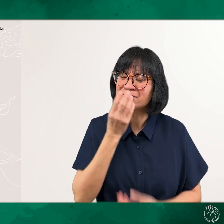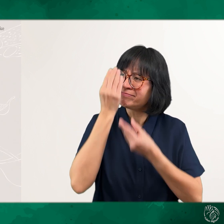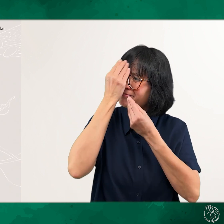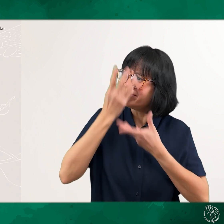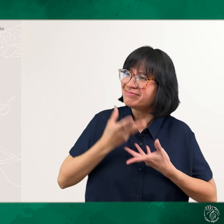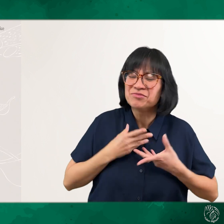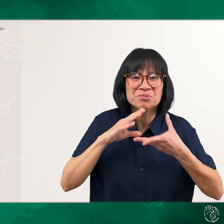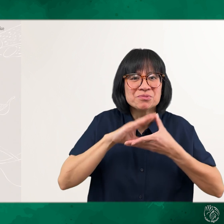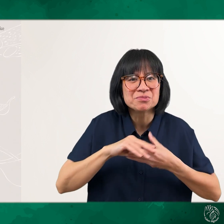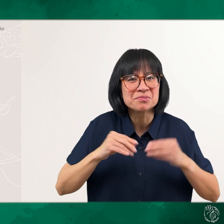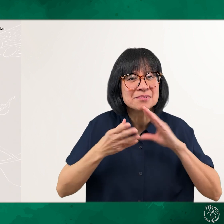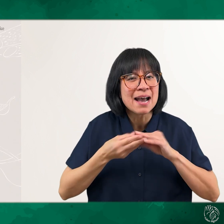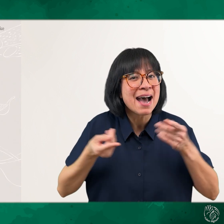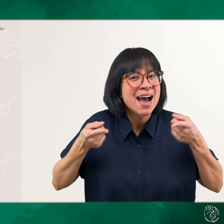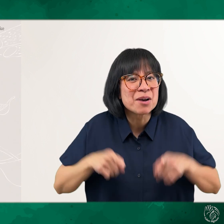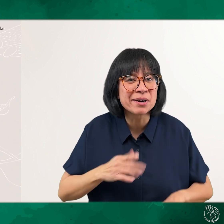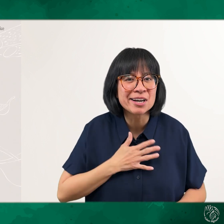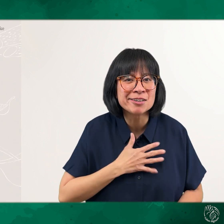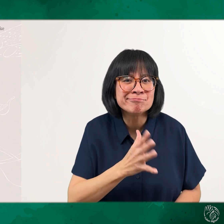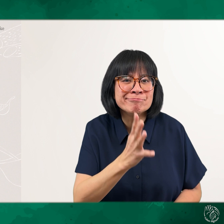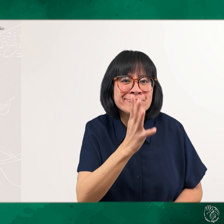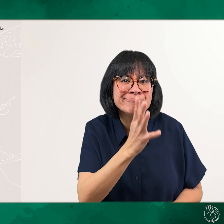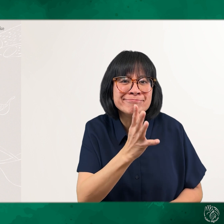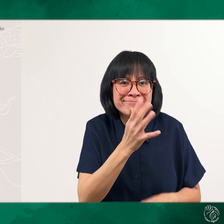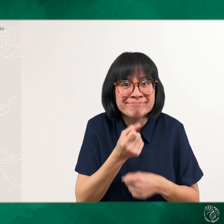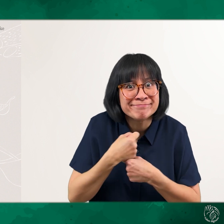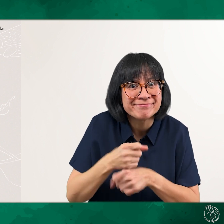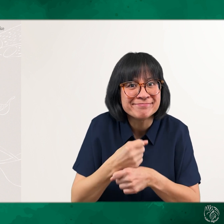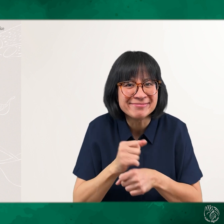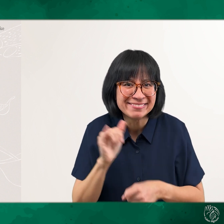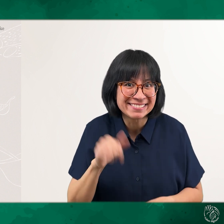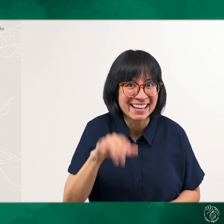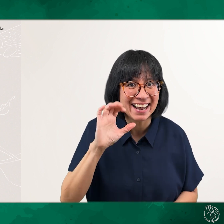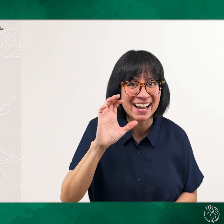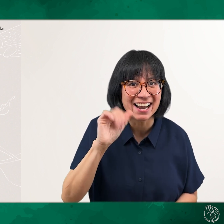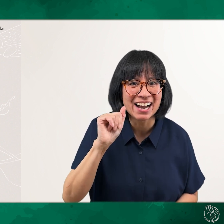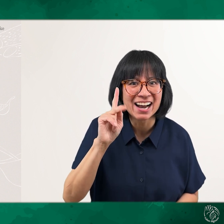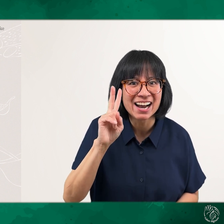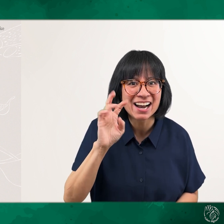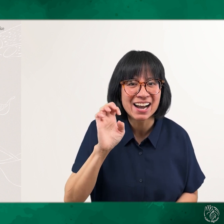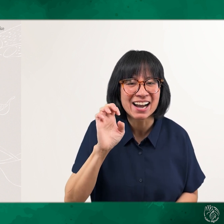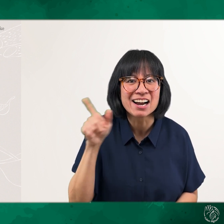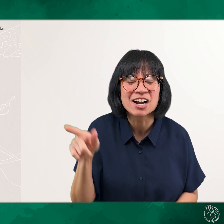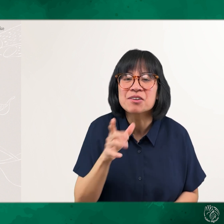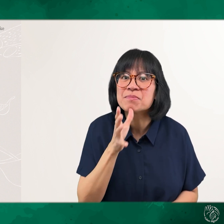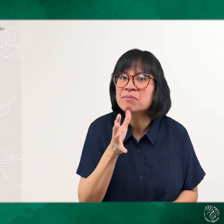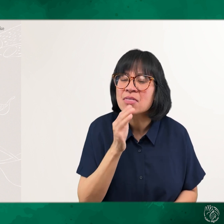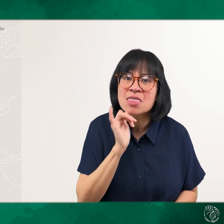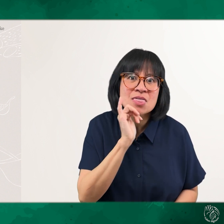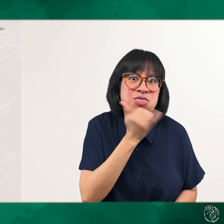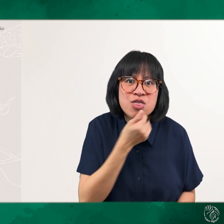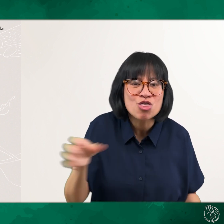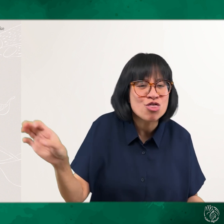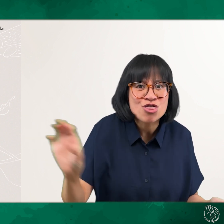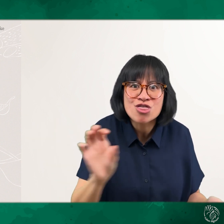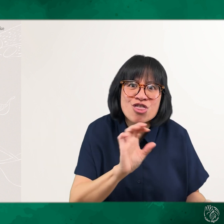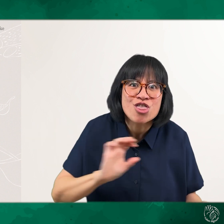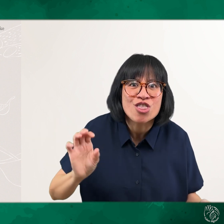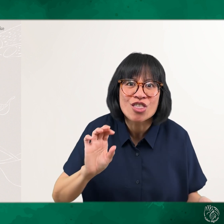As Lola tells us a story about the first time Mom made this cake and confused the sugar with